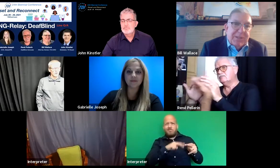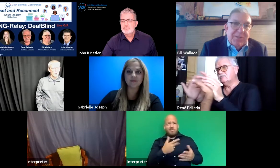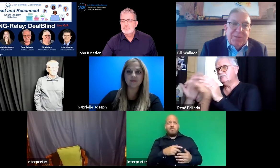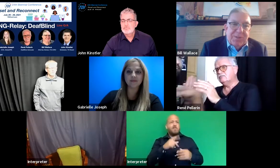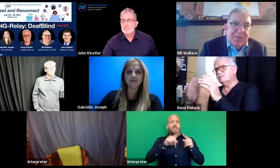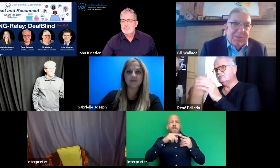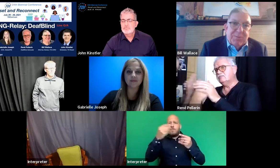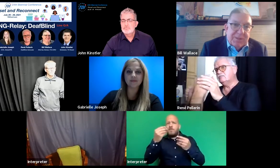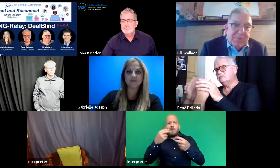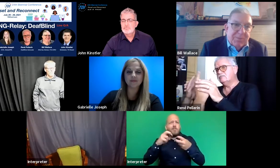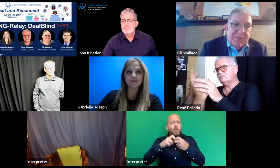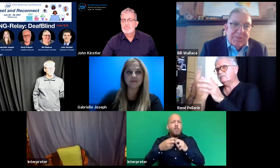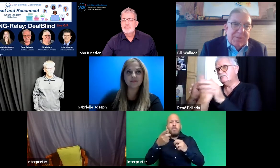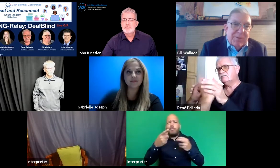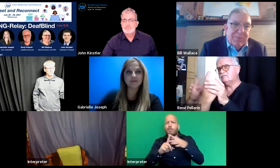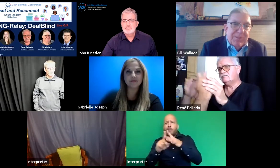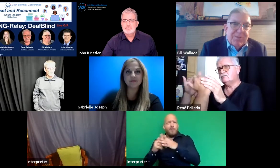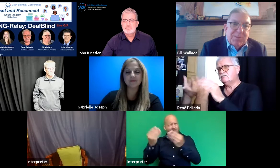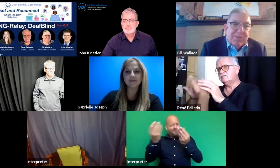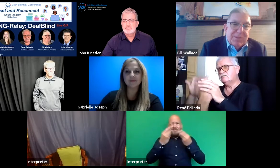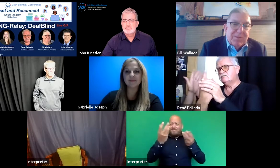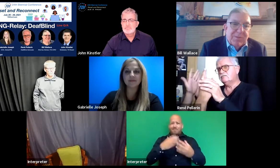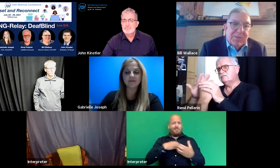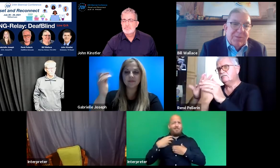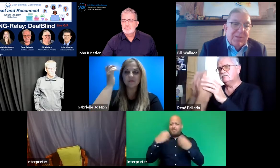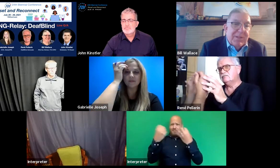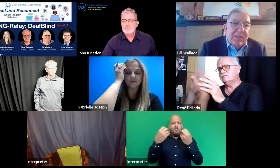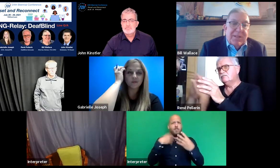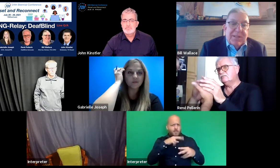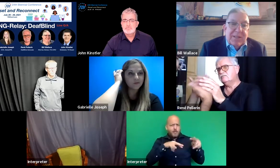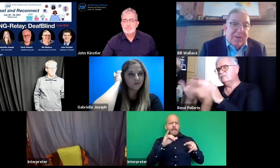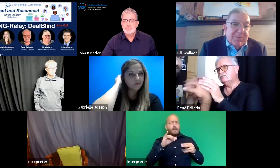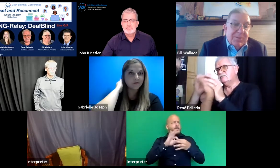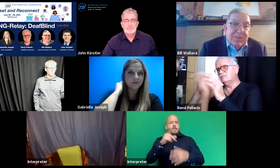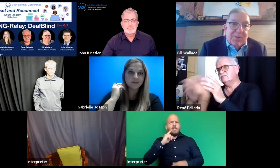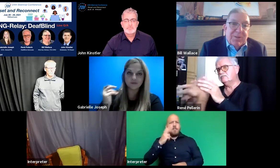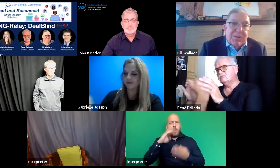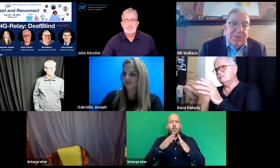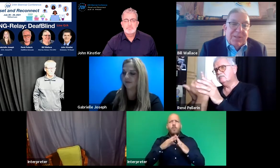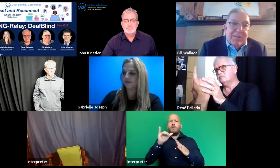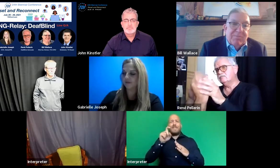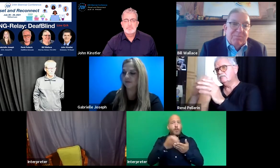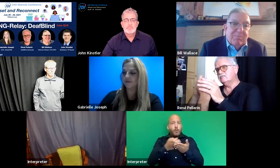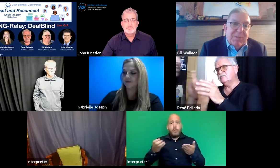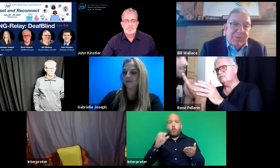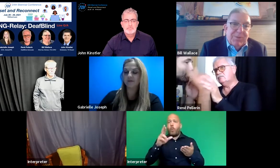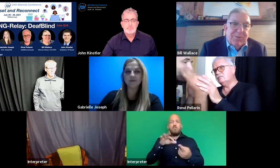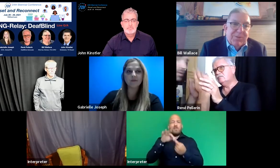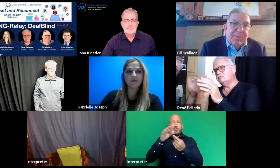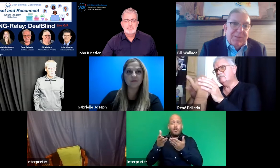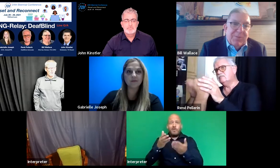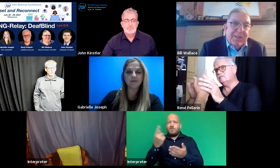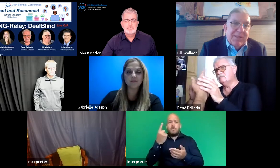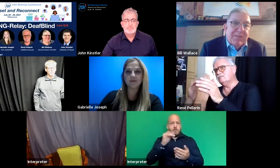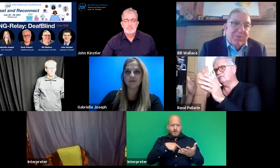the deafblind community with specific pieces of equipment or specific services. And I'd also encourage people who